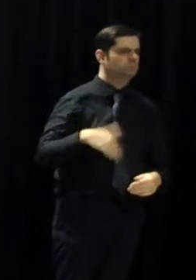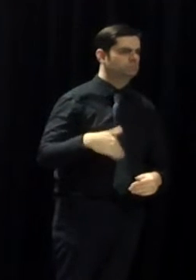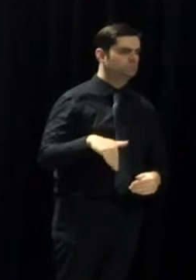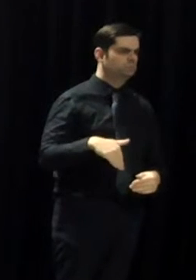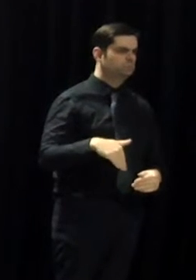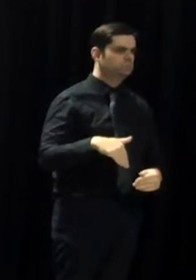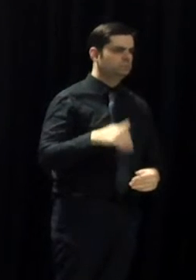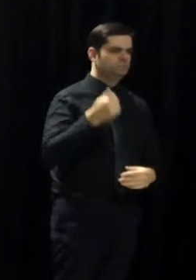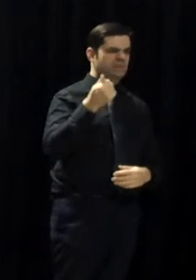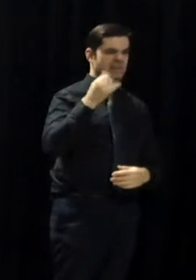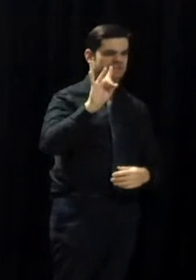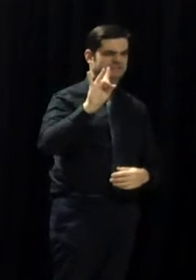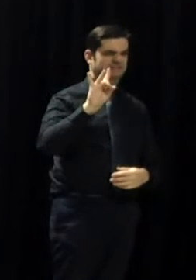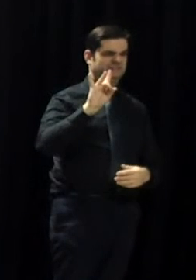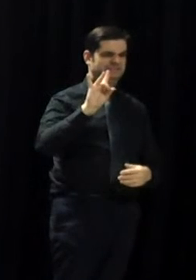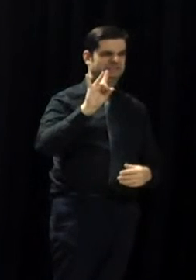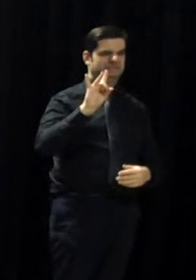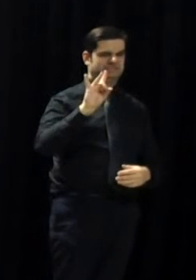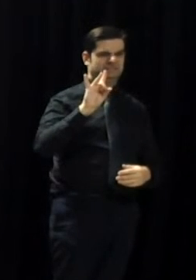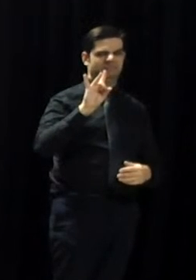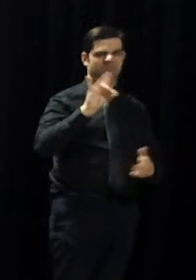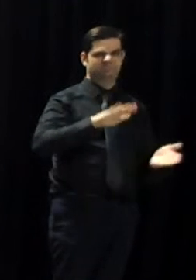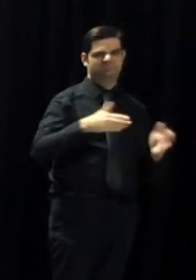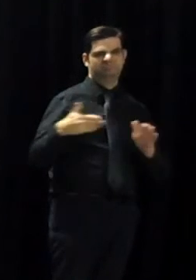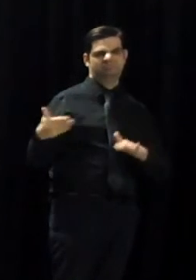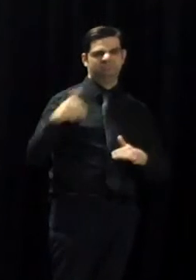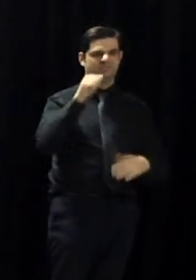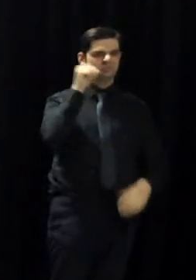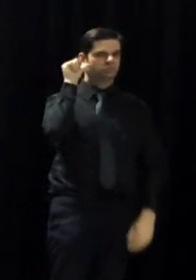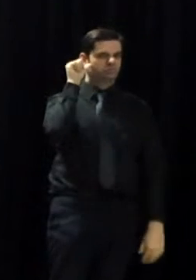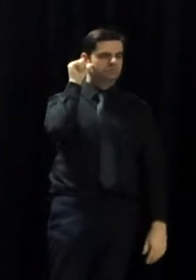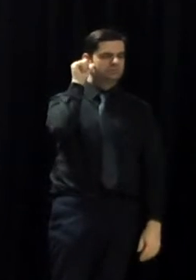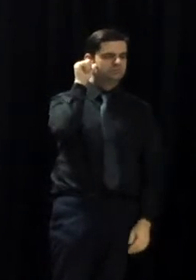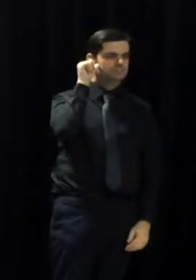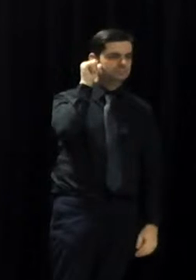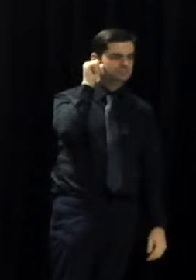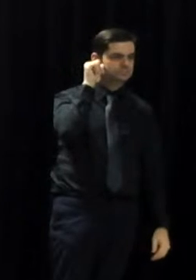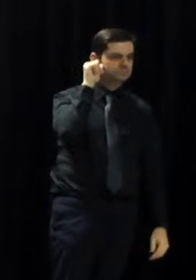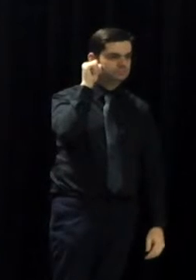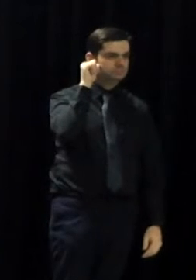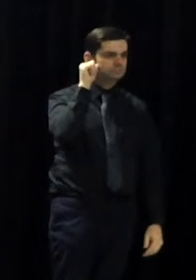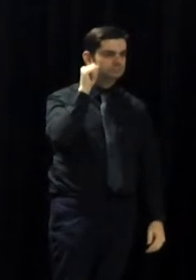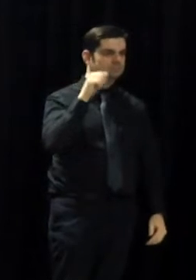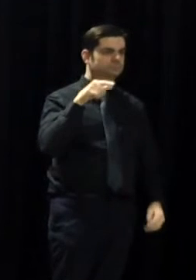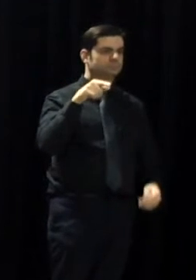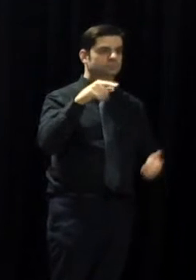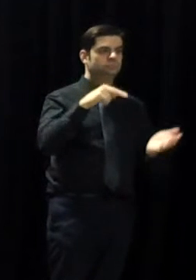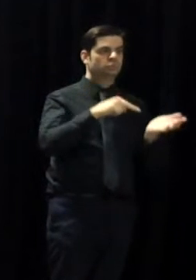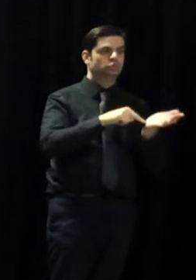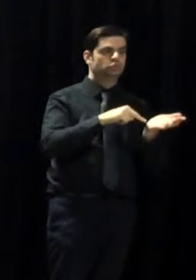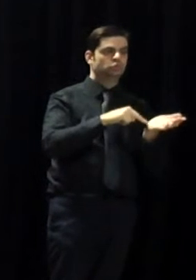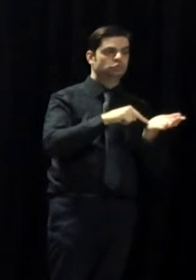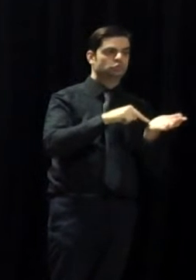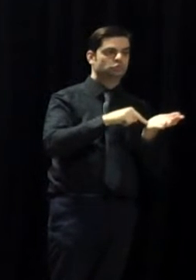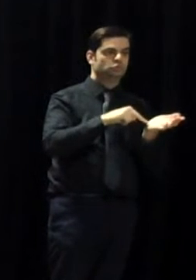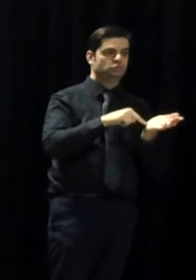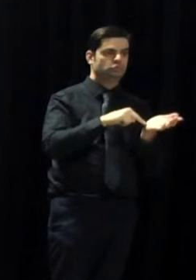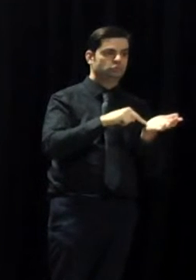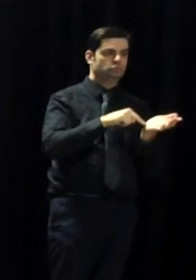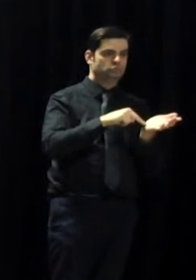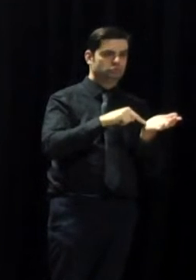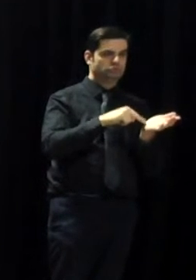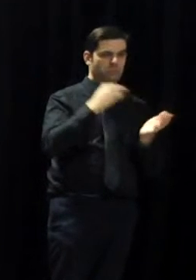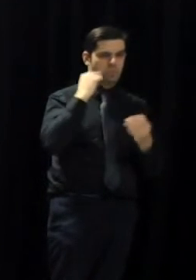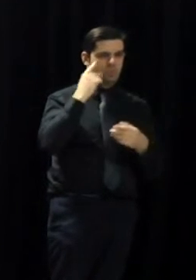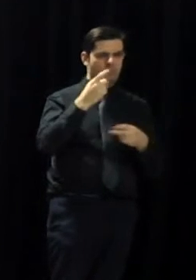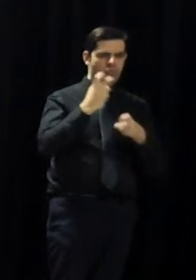It's tough with the nursing home updates. We don't know exactly when they passed away. Our assumption is that because we're getting updates on a